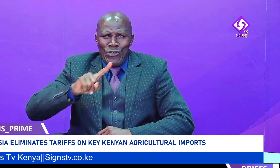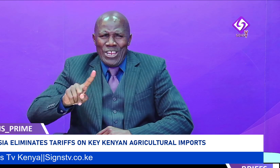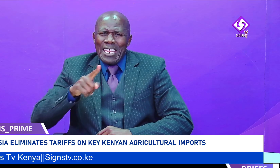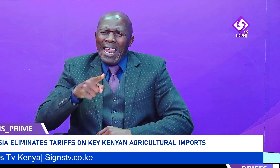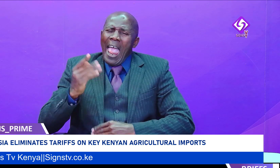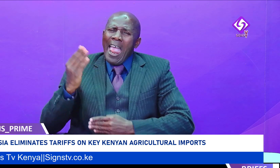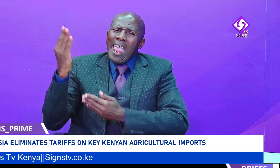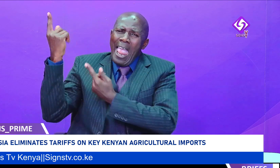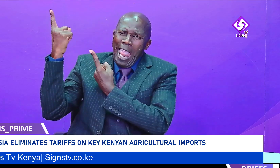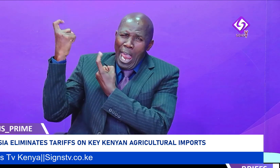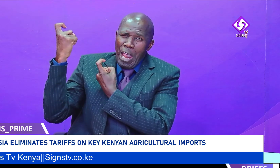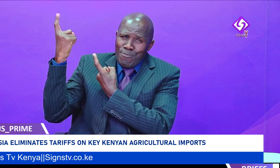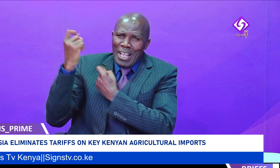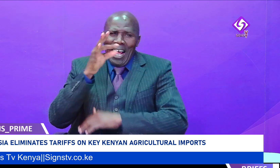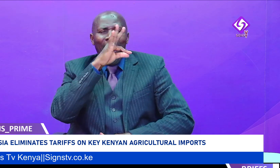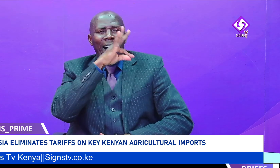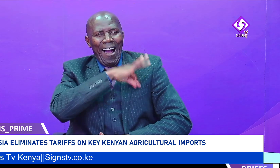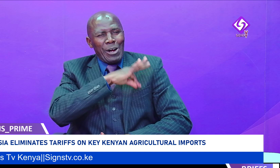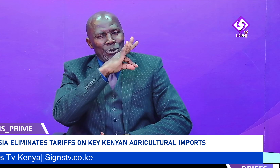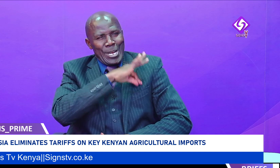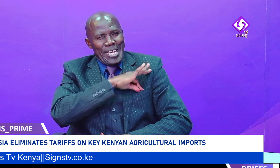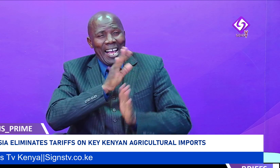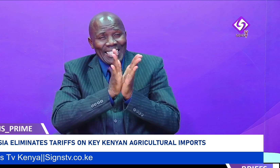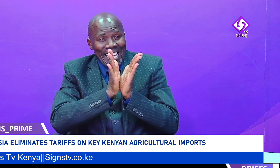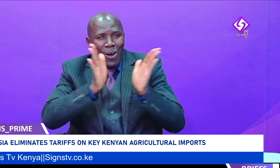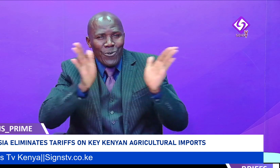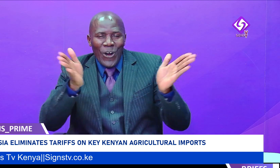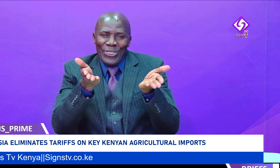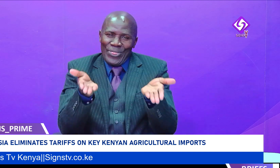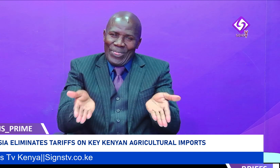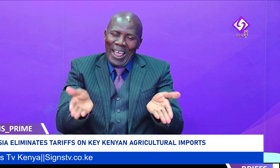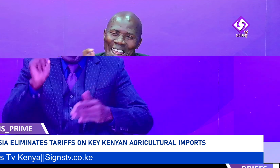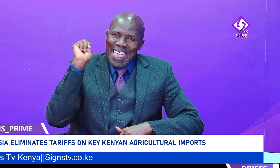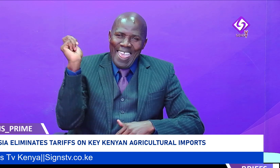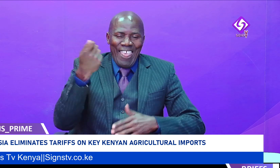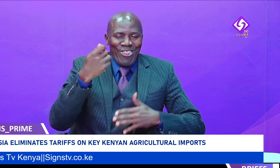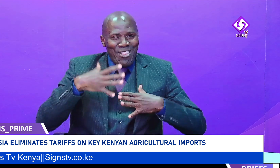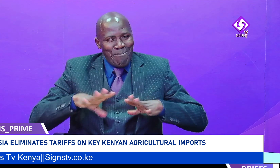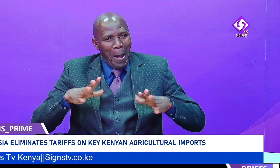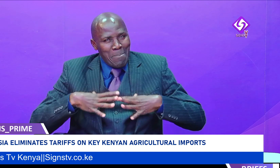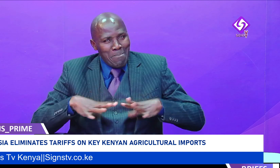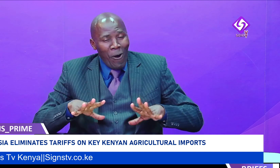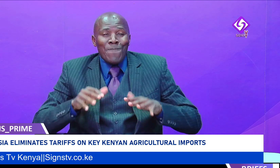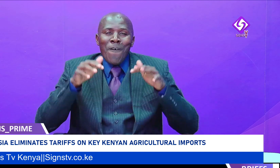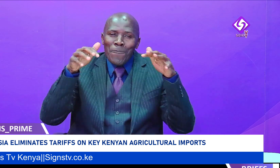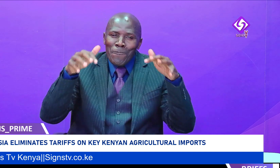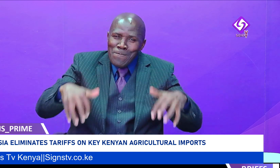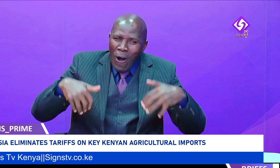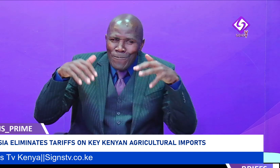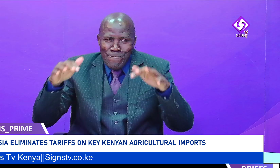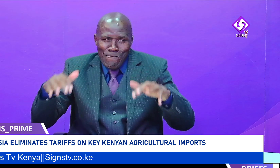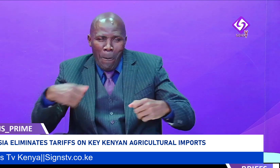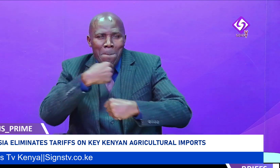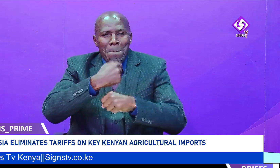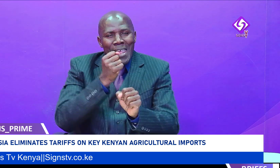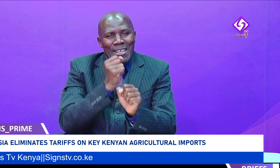The new policy is expected to benefit a wide range of Kenyan agricultural producers,